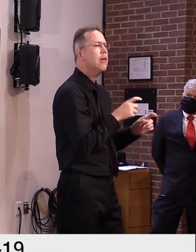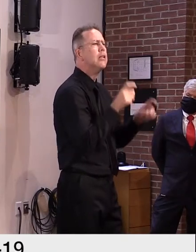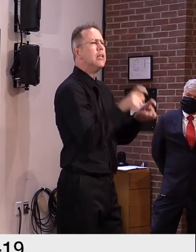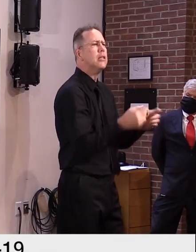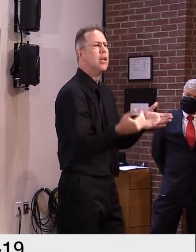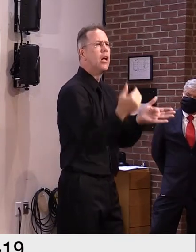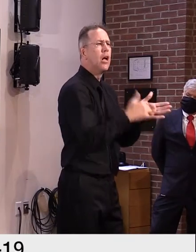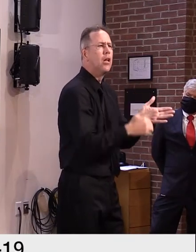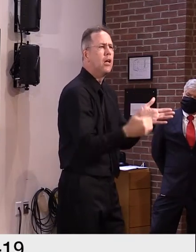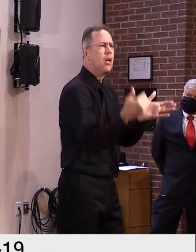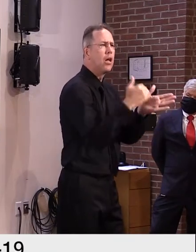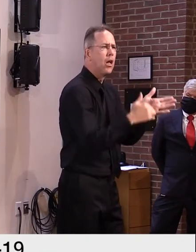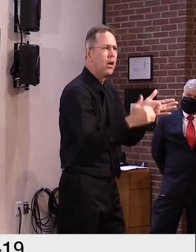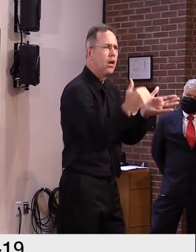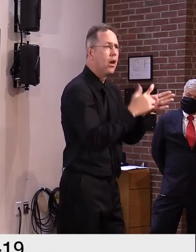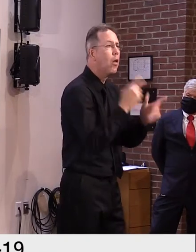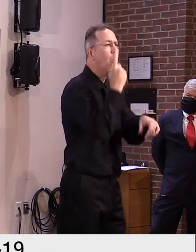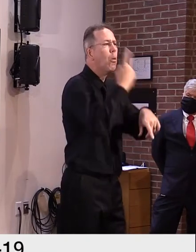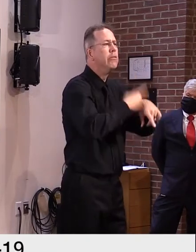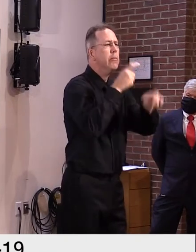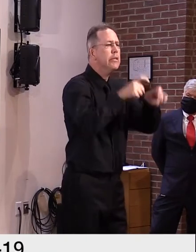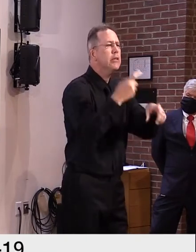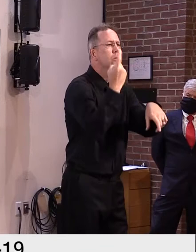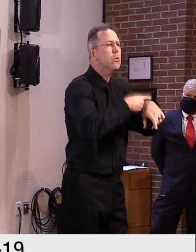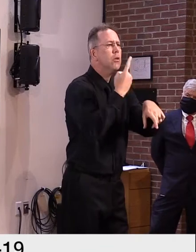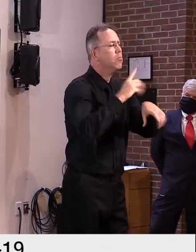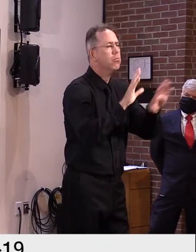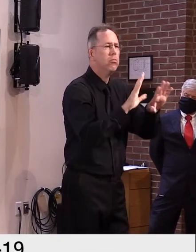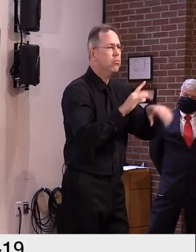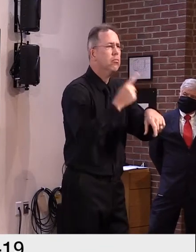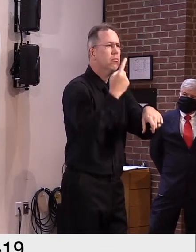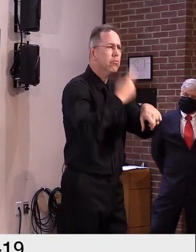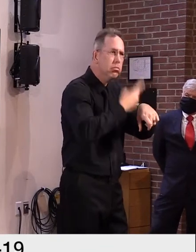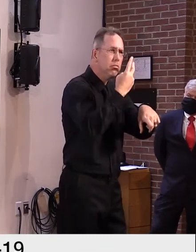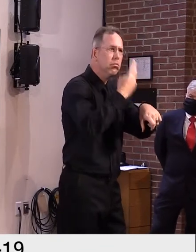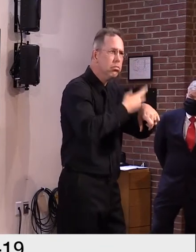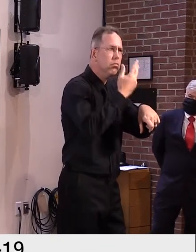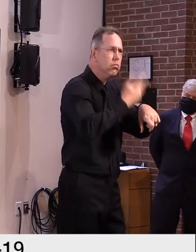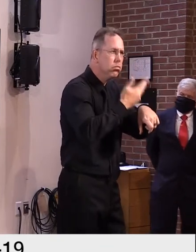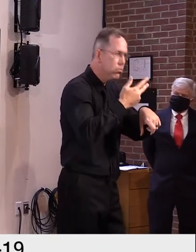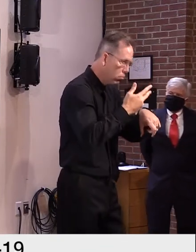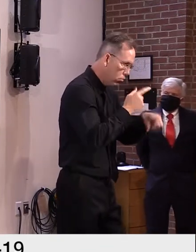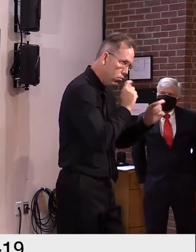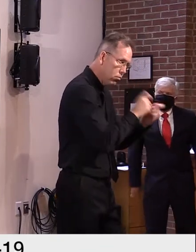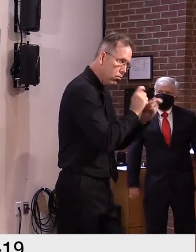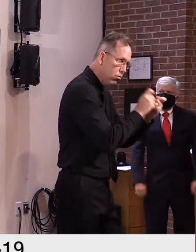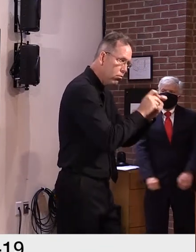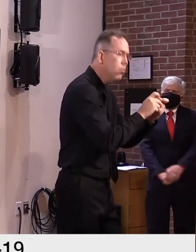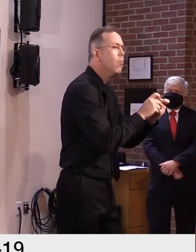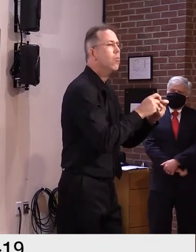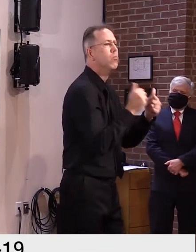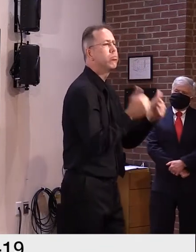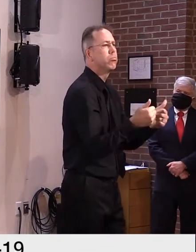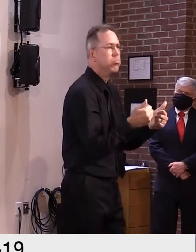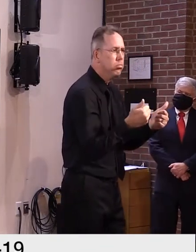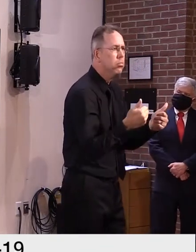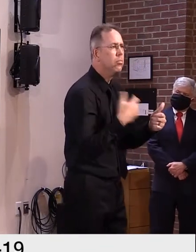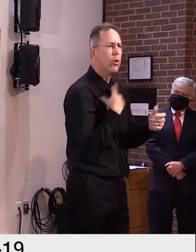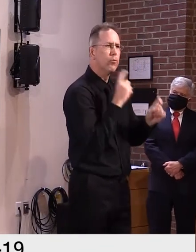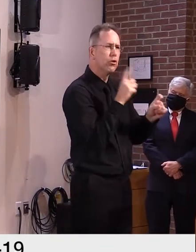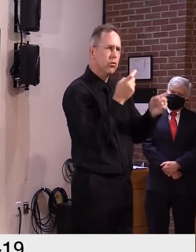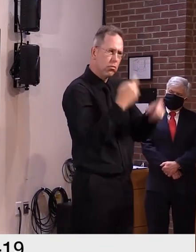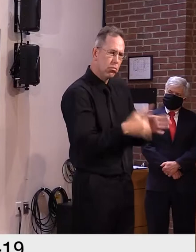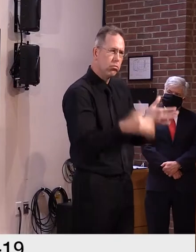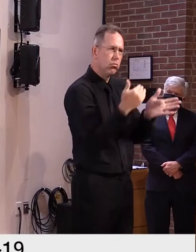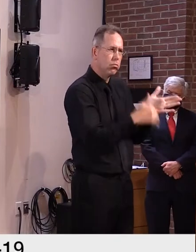not be just once a month we're going to do antigen tests on everyone in the nursing home. It has to really be done at least